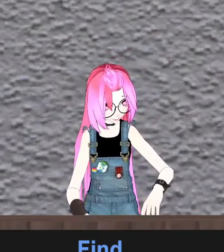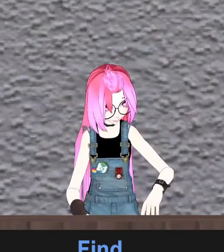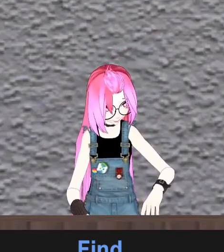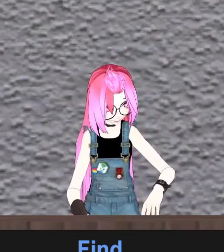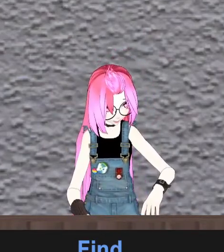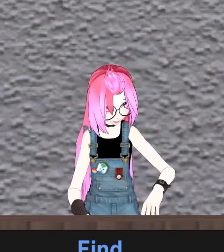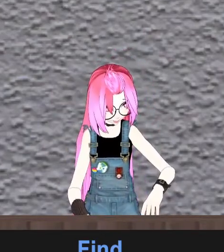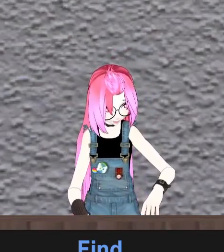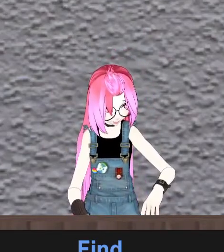Let's see.